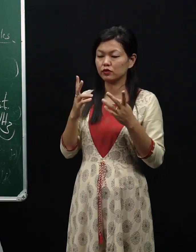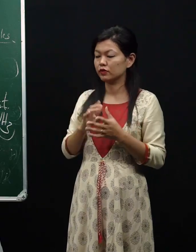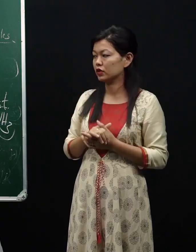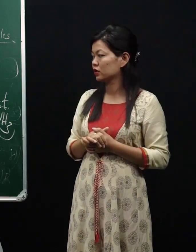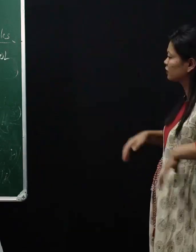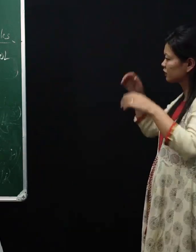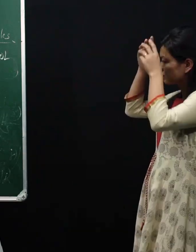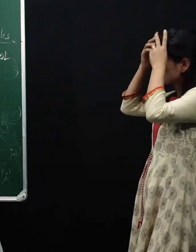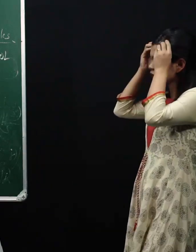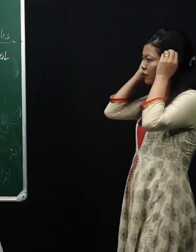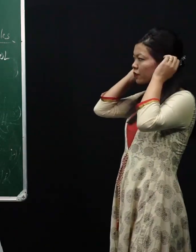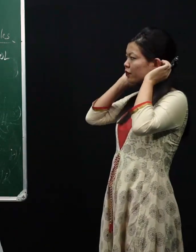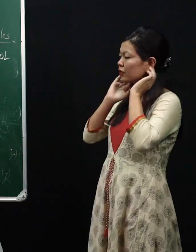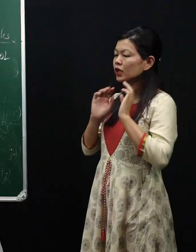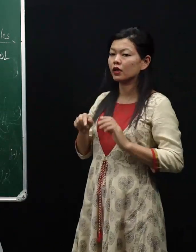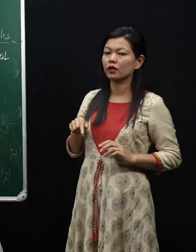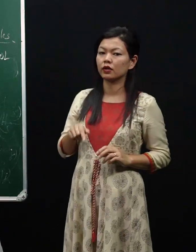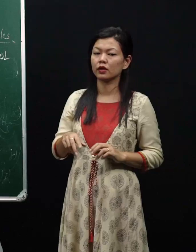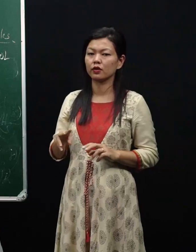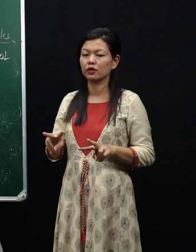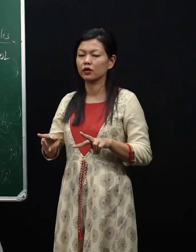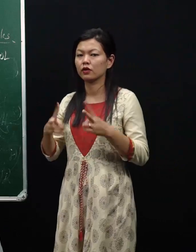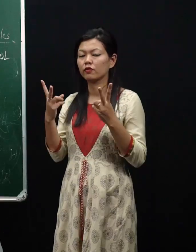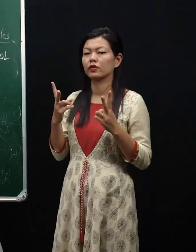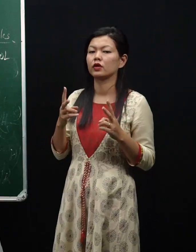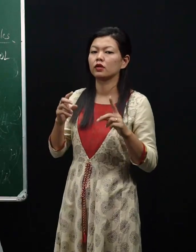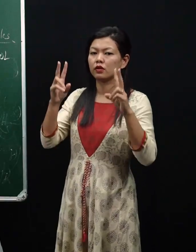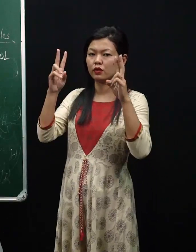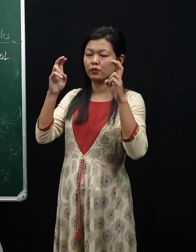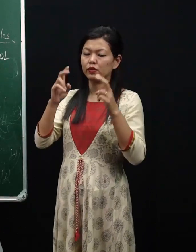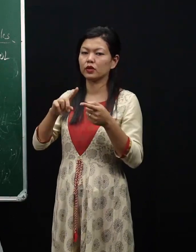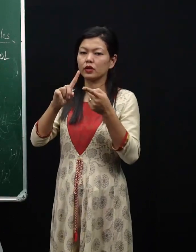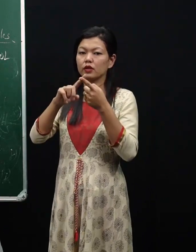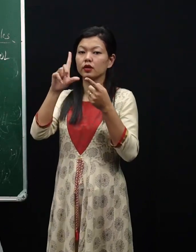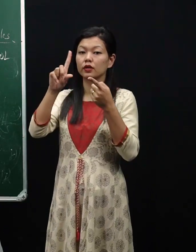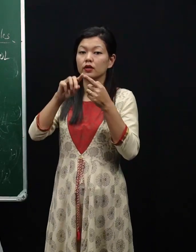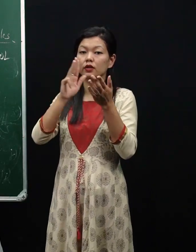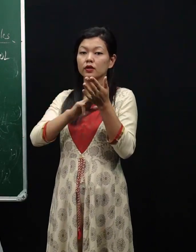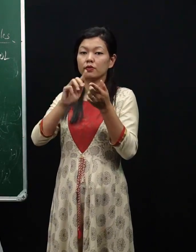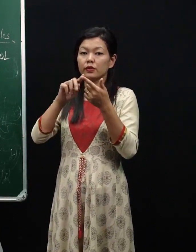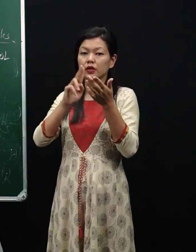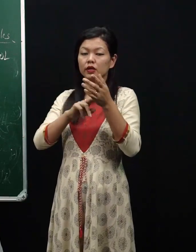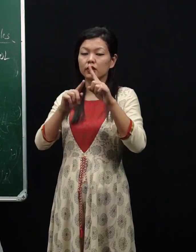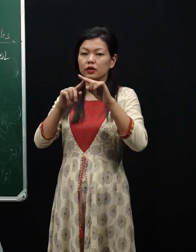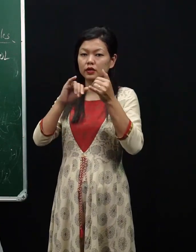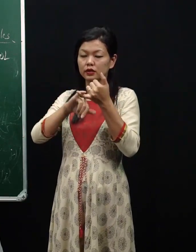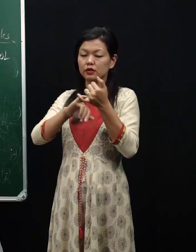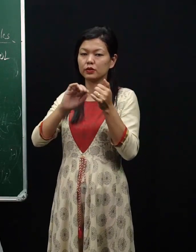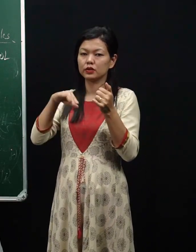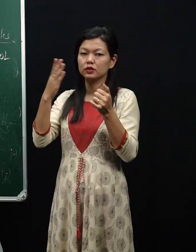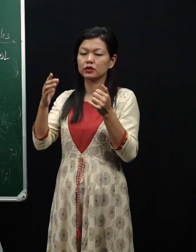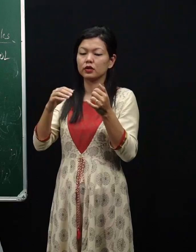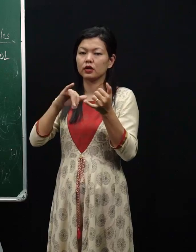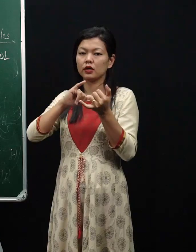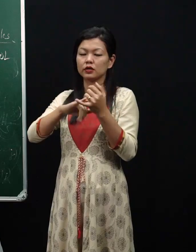symbol. Okay, so students, now we'll discuss about element symbol. Okay, now do you know that in a in